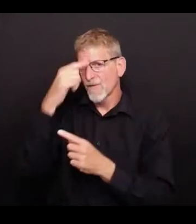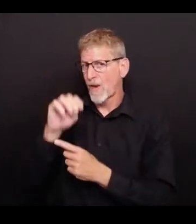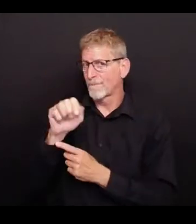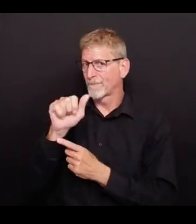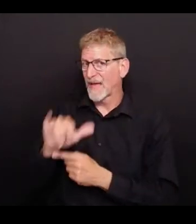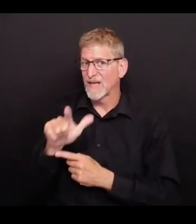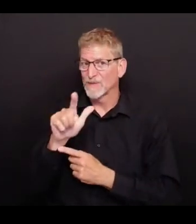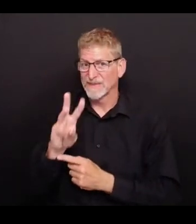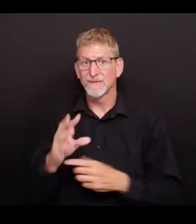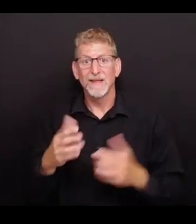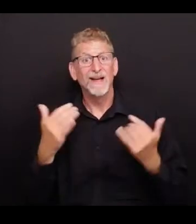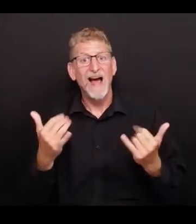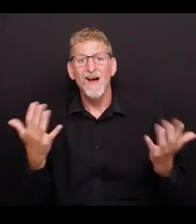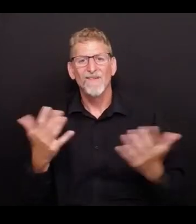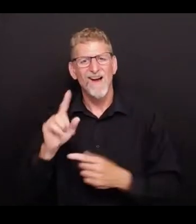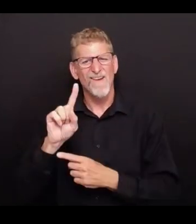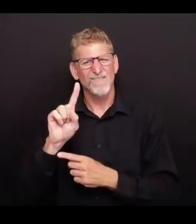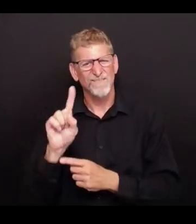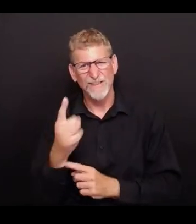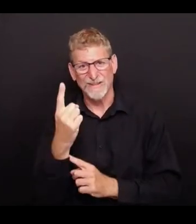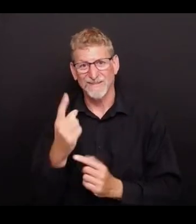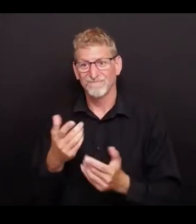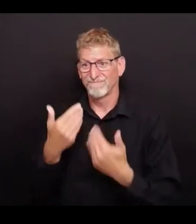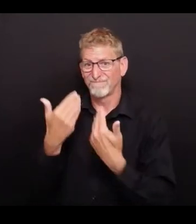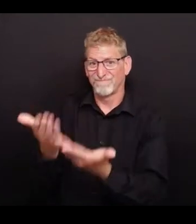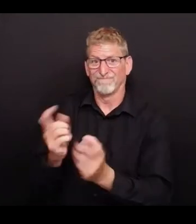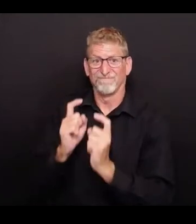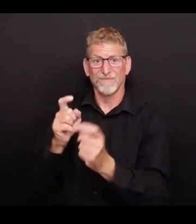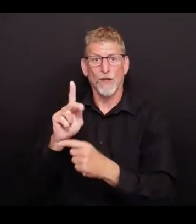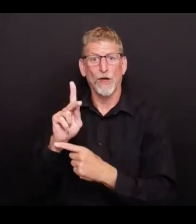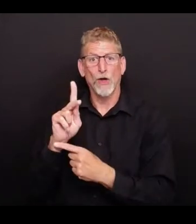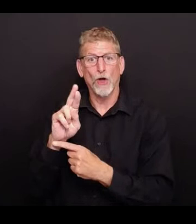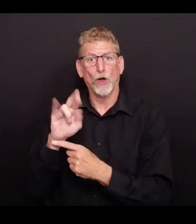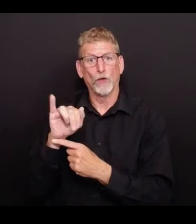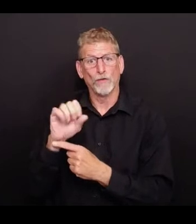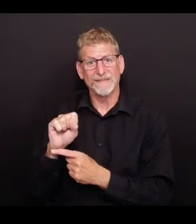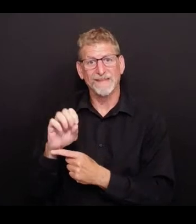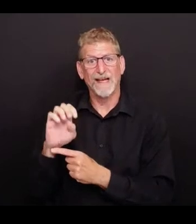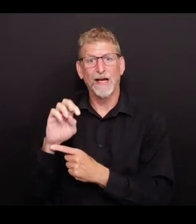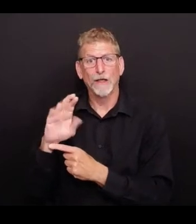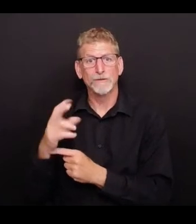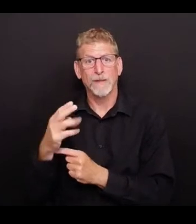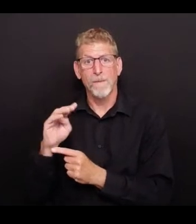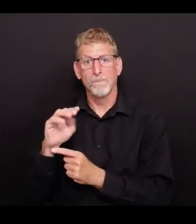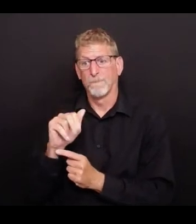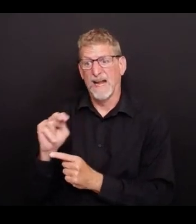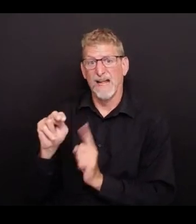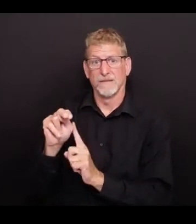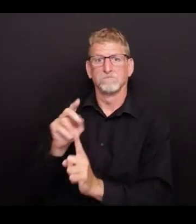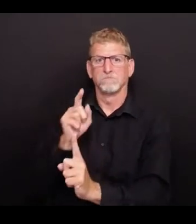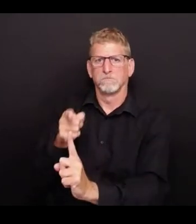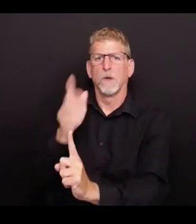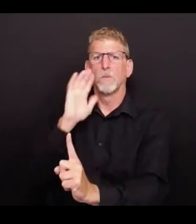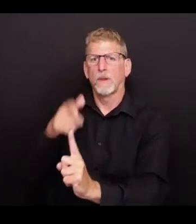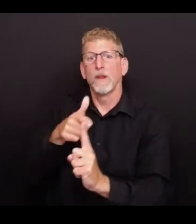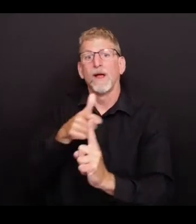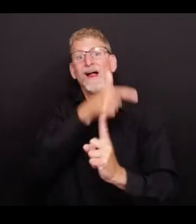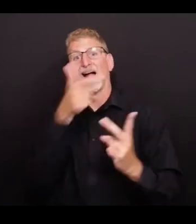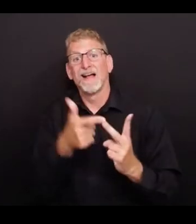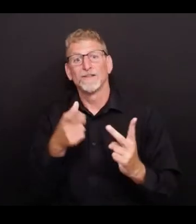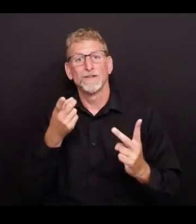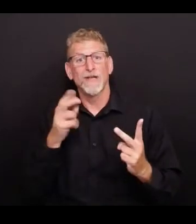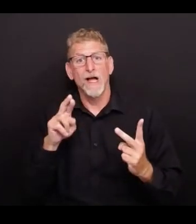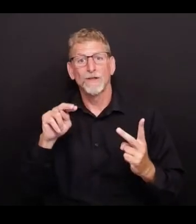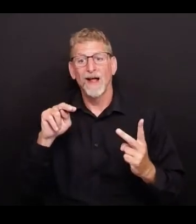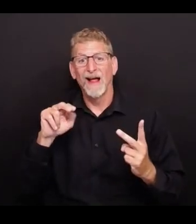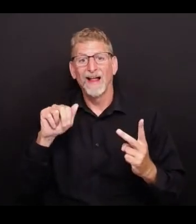May 26th. We'll start today with opening comments from MDH Infectious Disease Director Chris Ayersman and COVID-19 Vaccine Equity Director